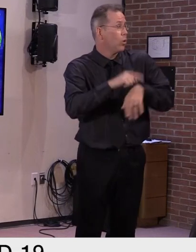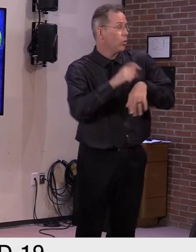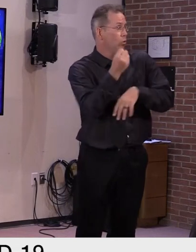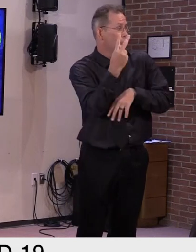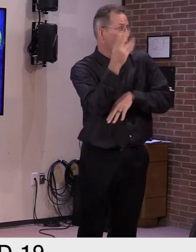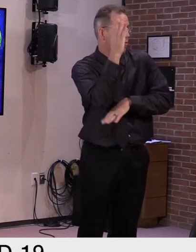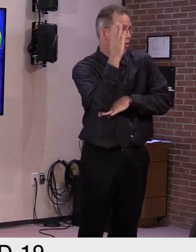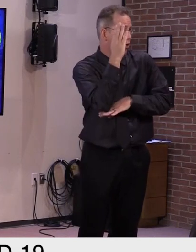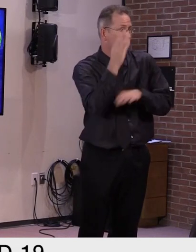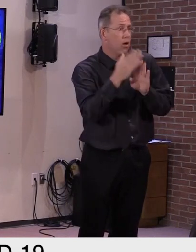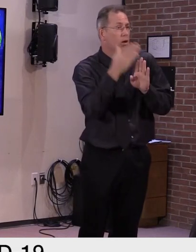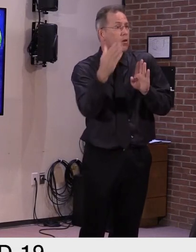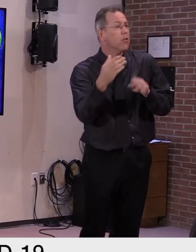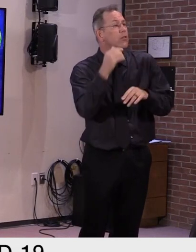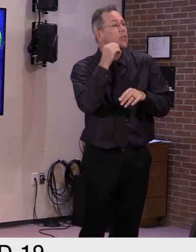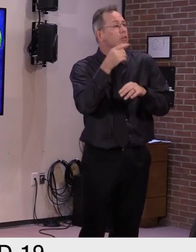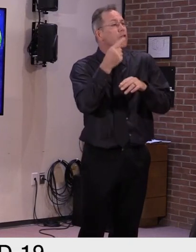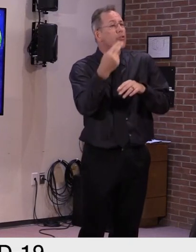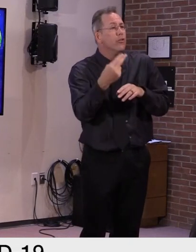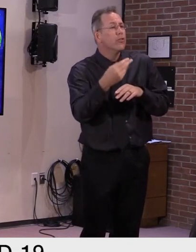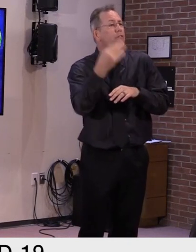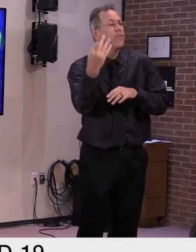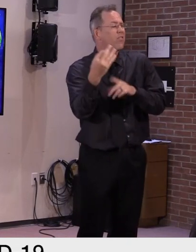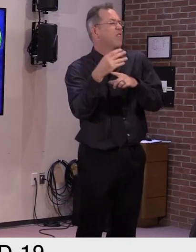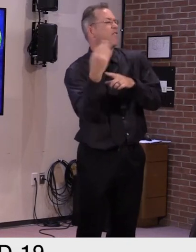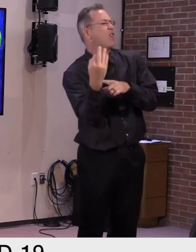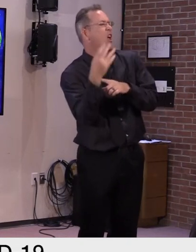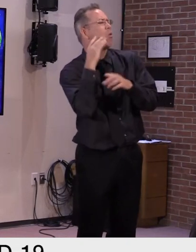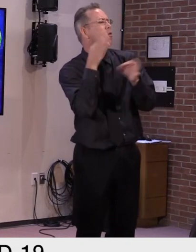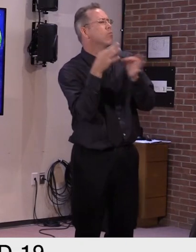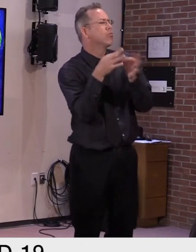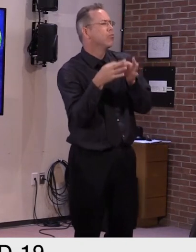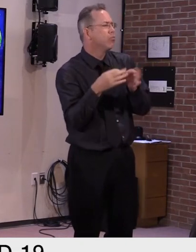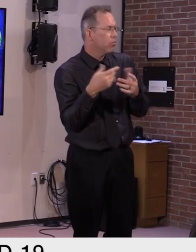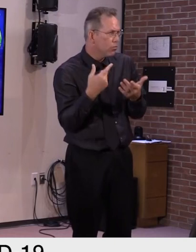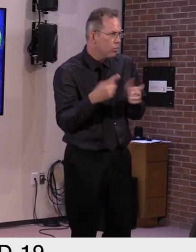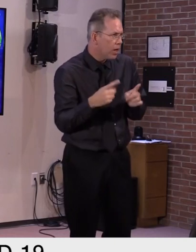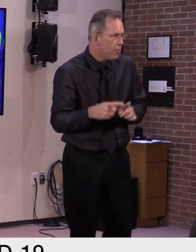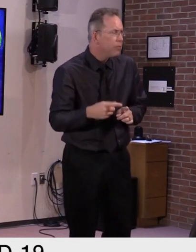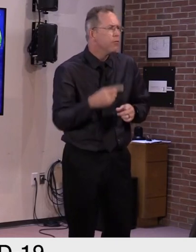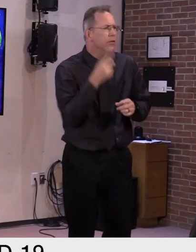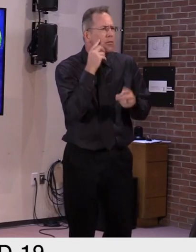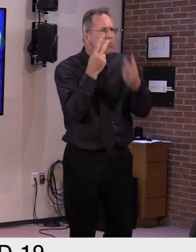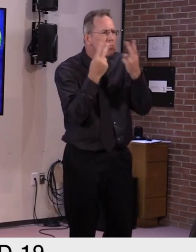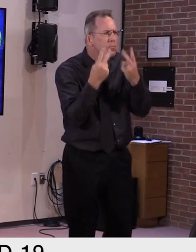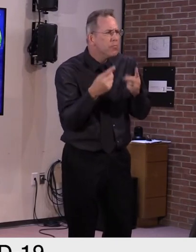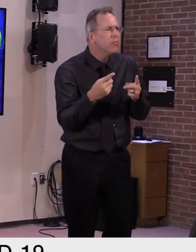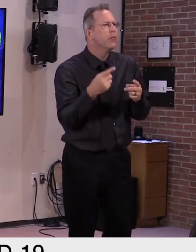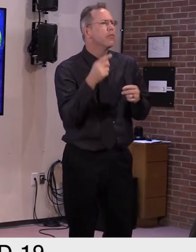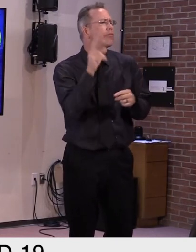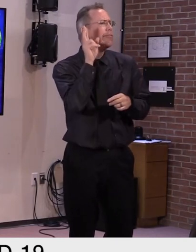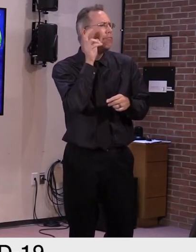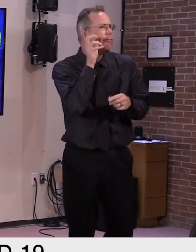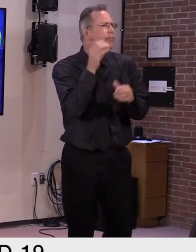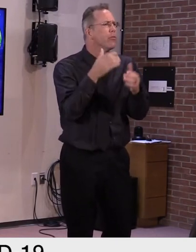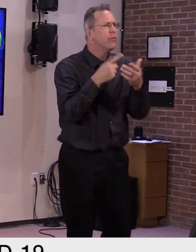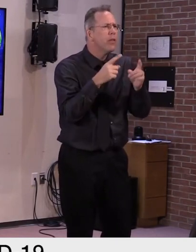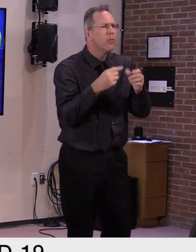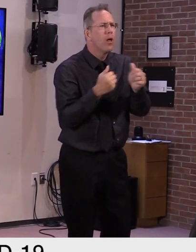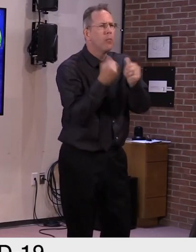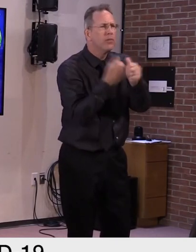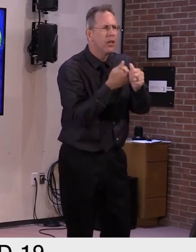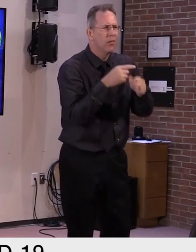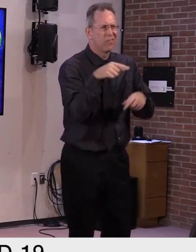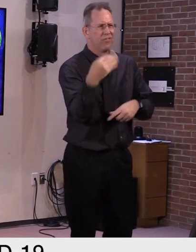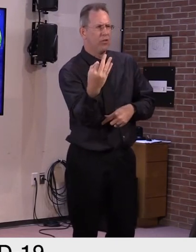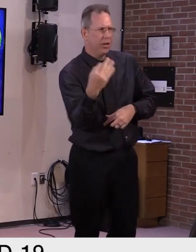those details. I'd like to thank the legislature, as the governor did, and its leadership for working with us on this program. In